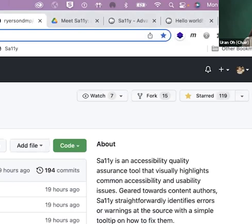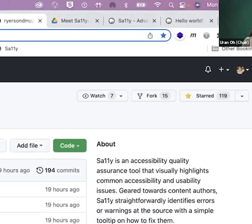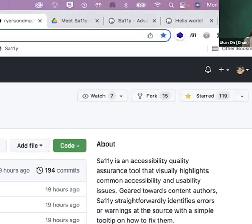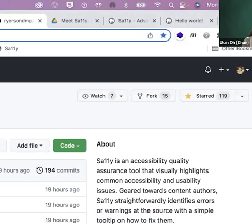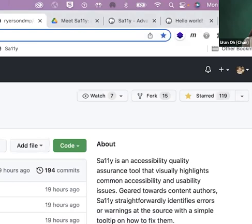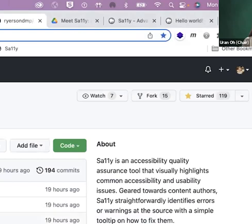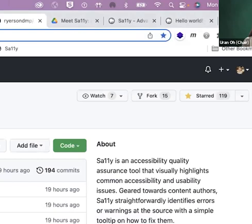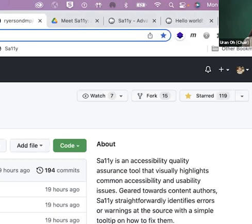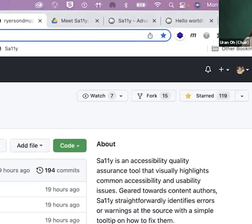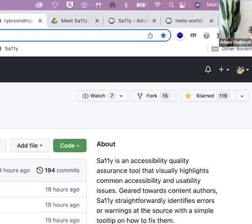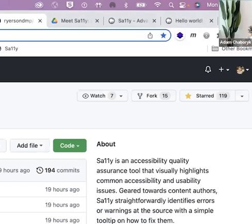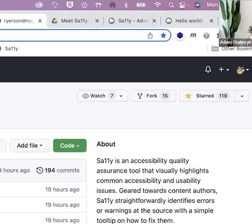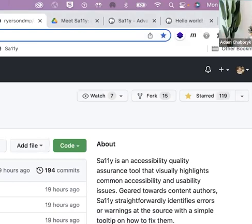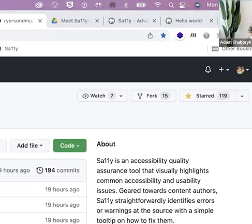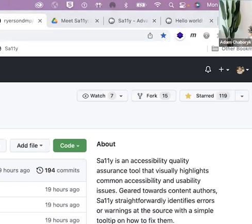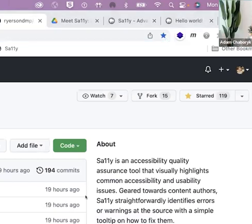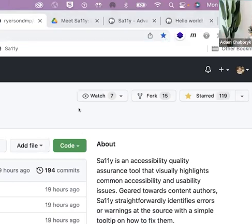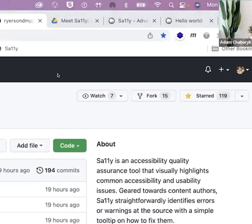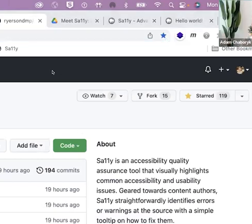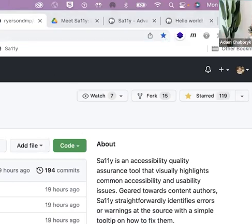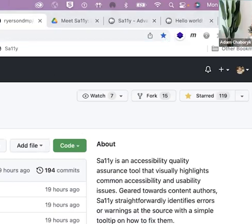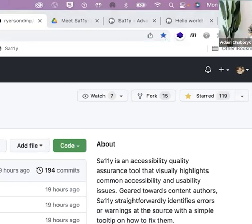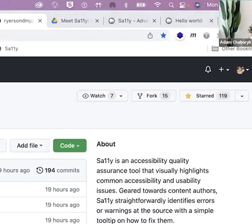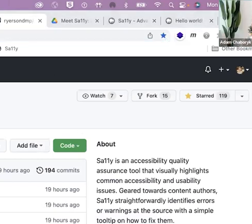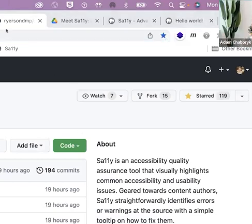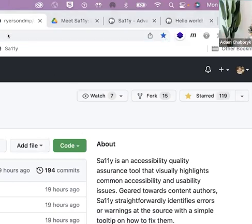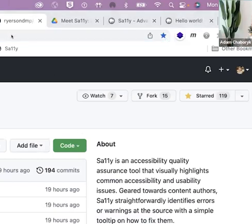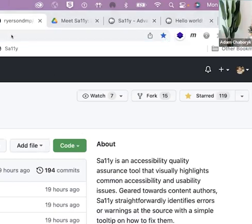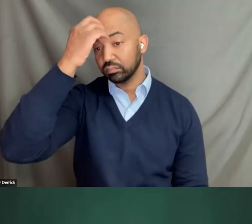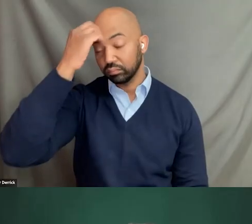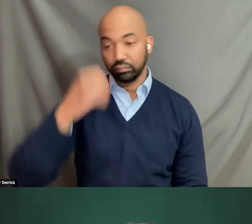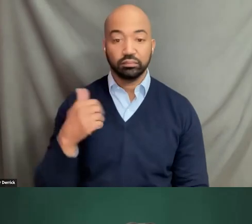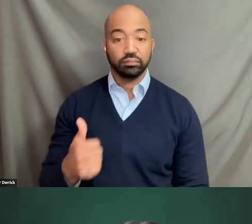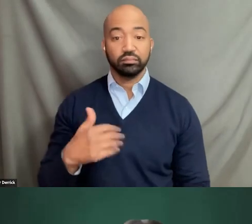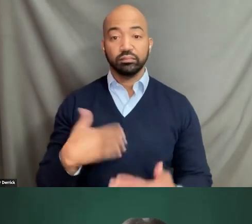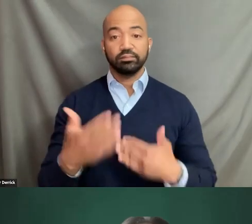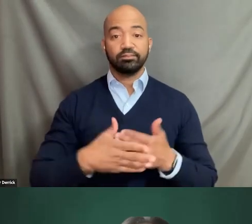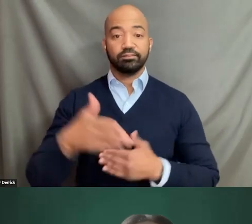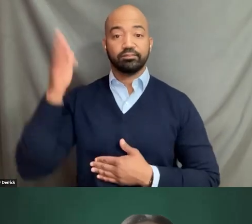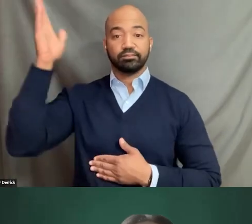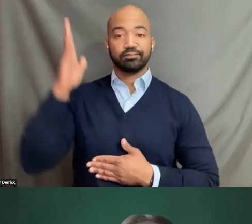the way, thank you so much. Thank you. Next speaker, everyone. Is going to talk about you